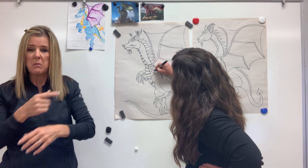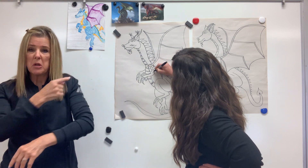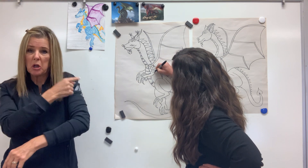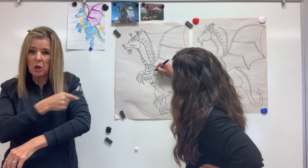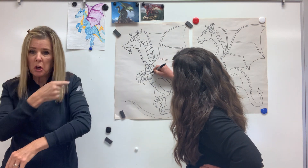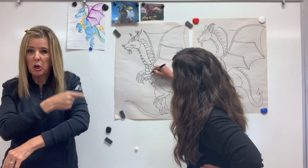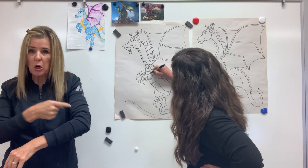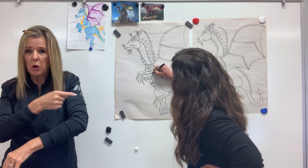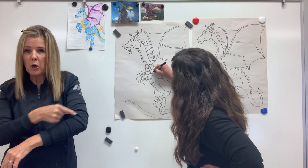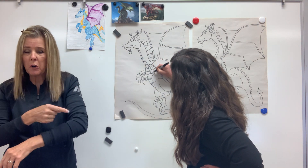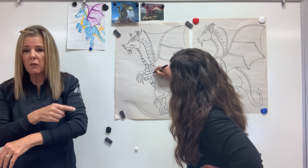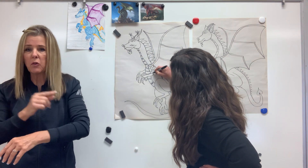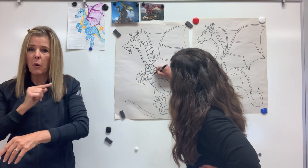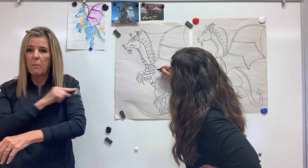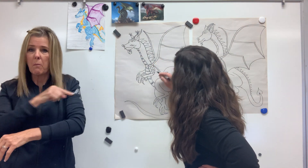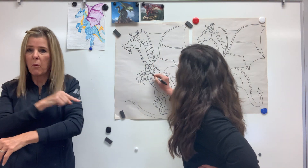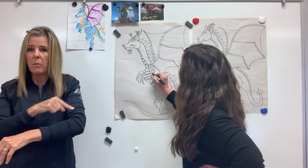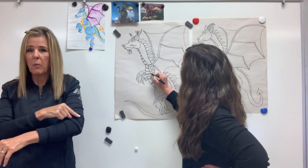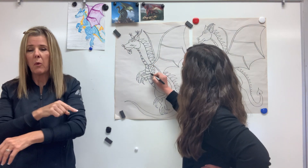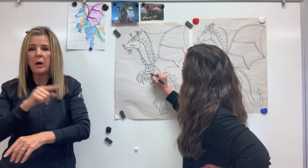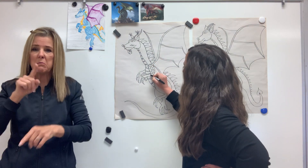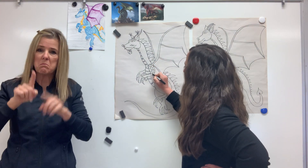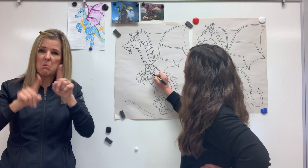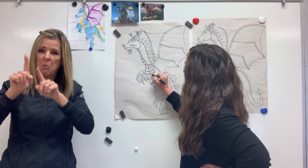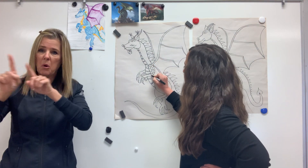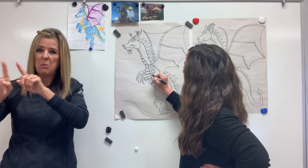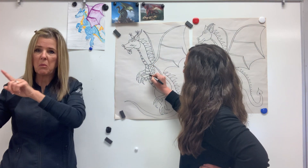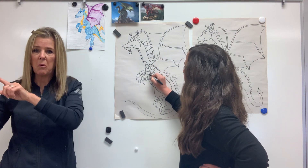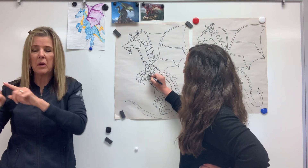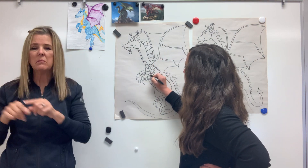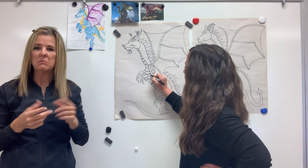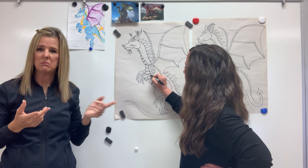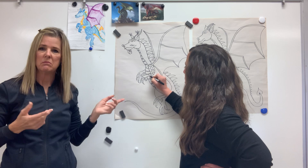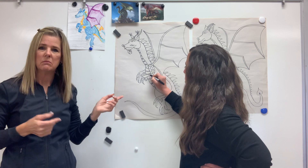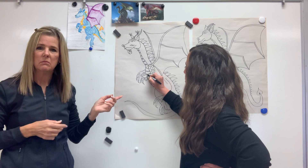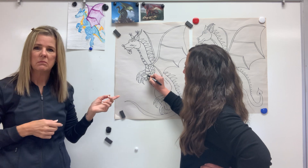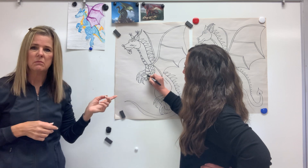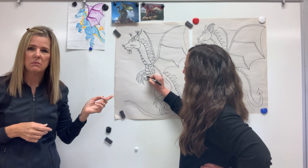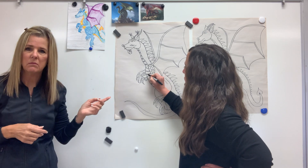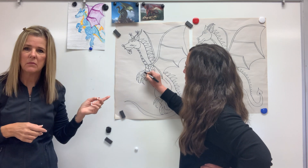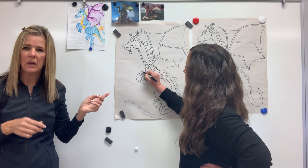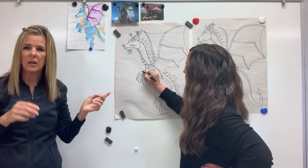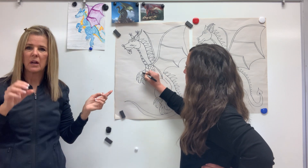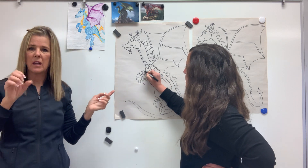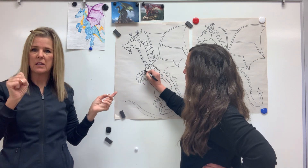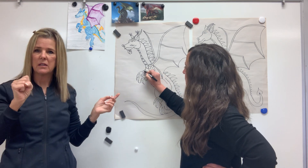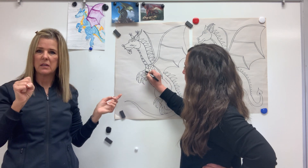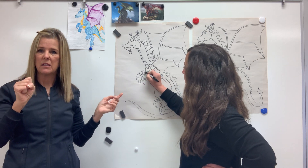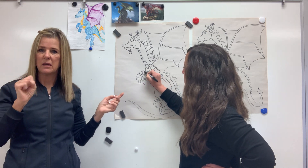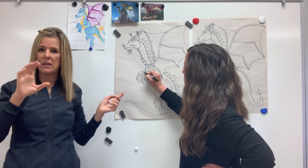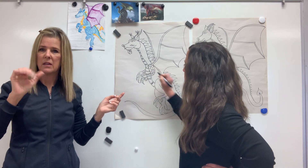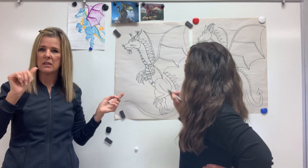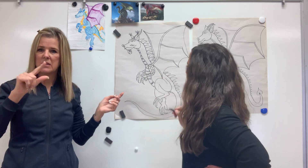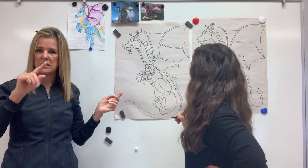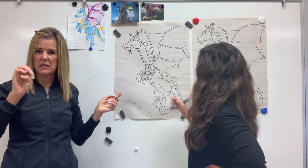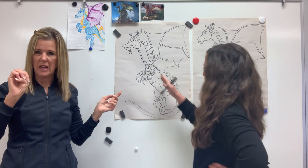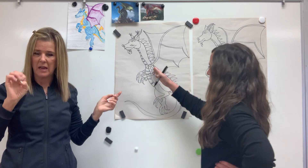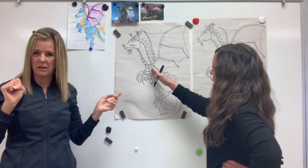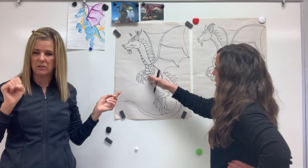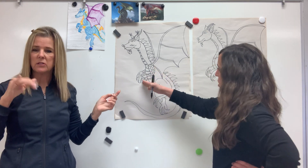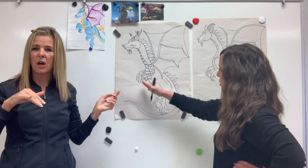or you could do spiky pointy angle lines or something, but I could add scales on his legs and on